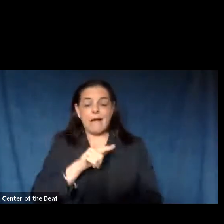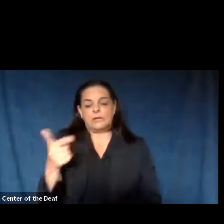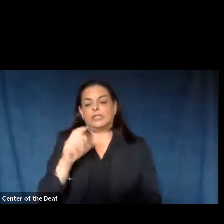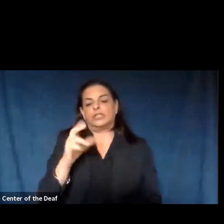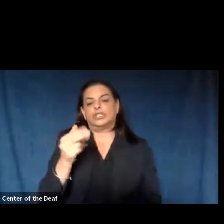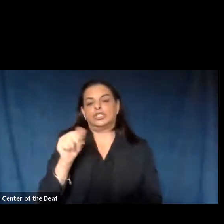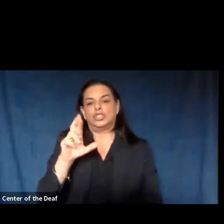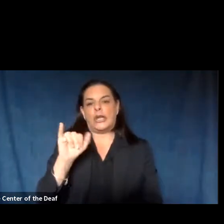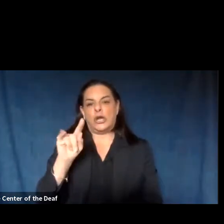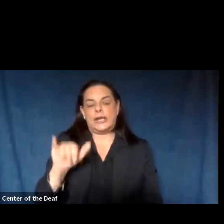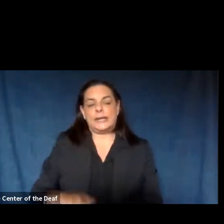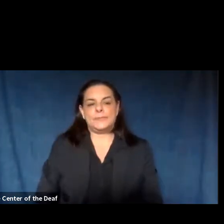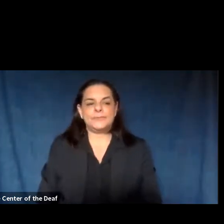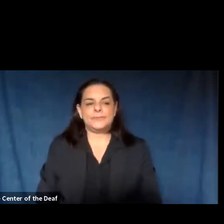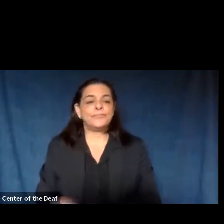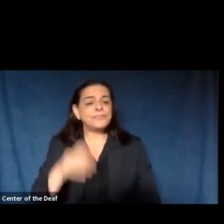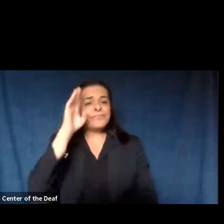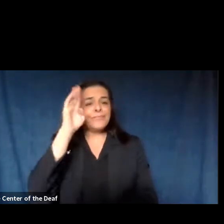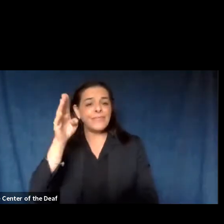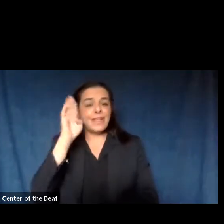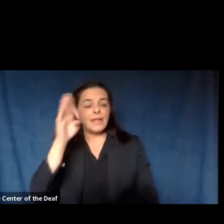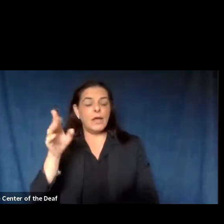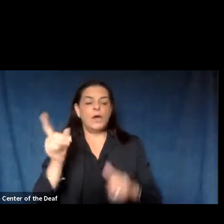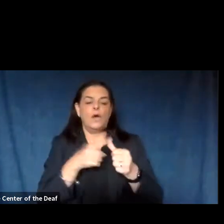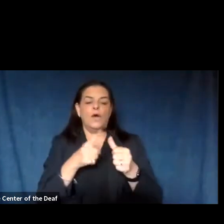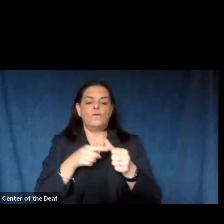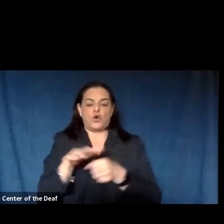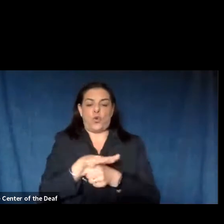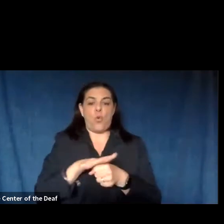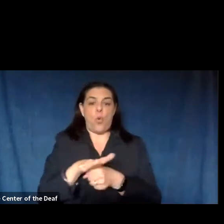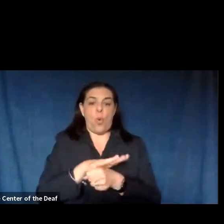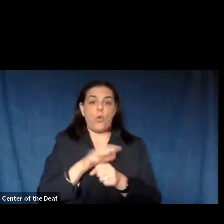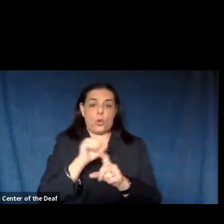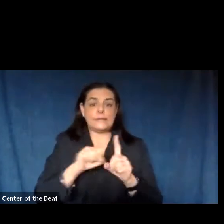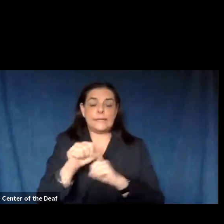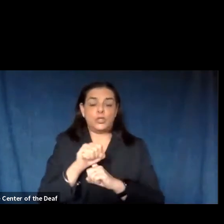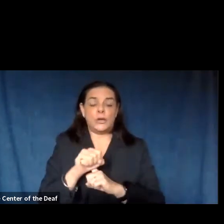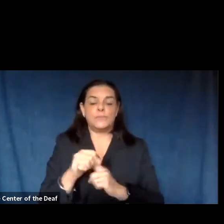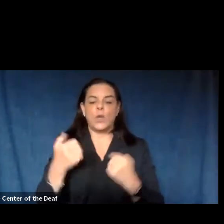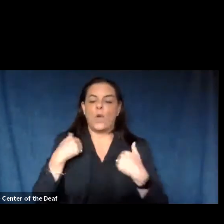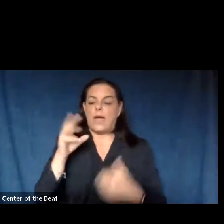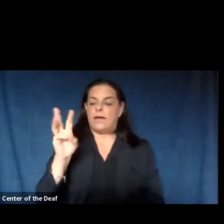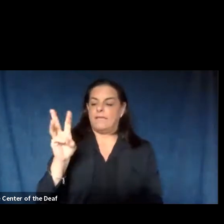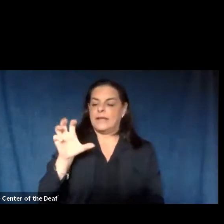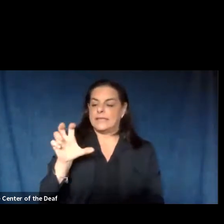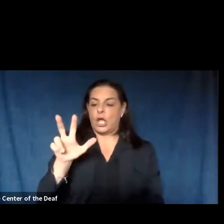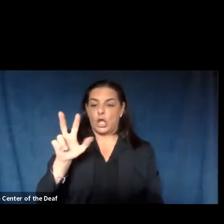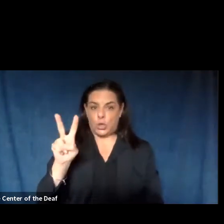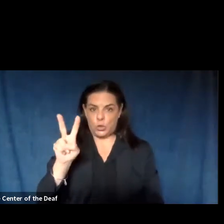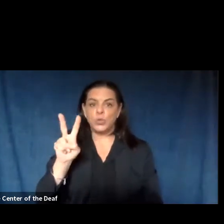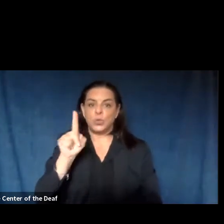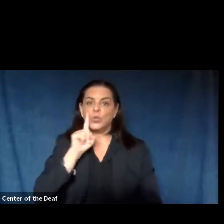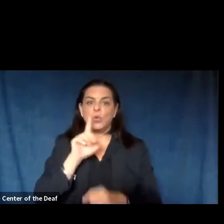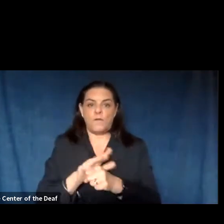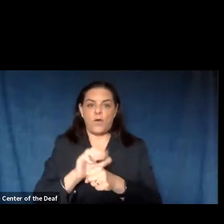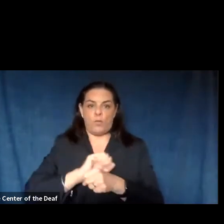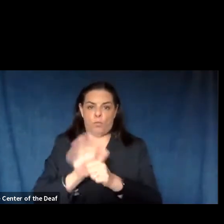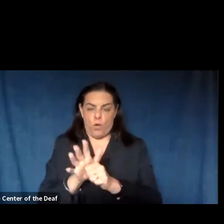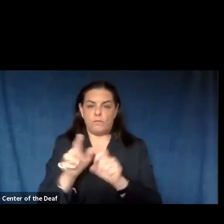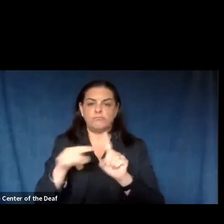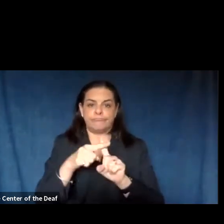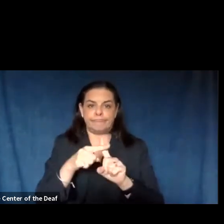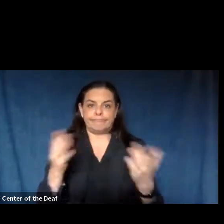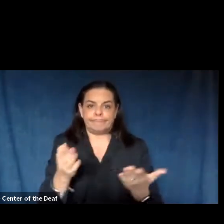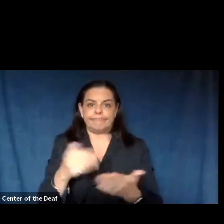Hello. First, we'll begin with our local situation. We have 632 confirmed cases of COVID-19 in